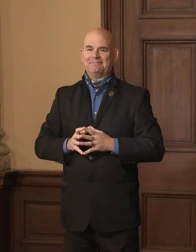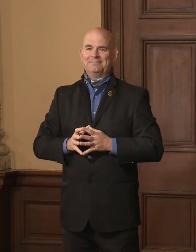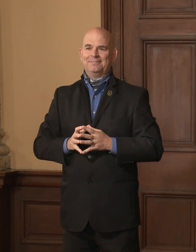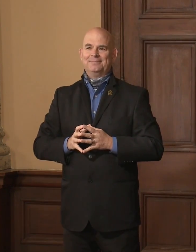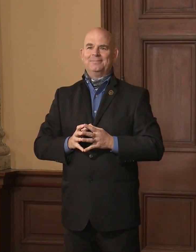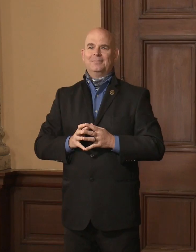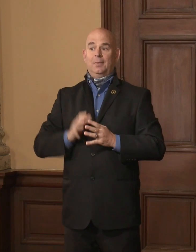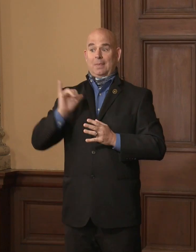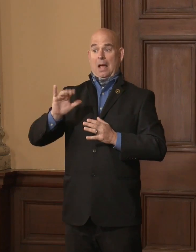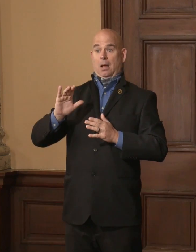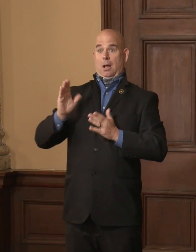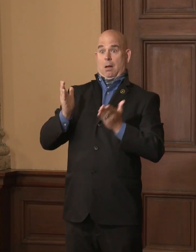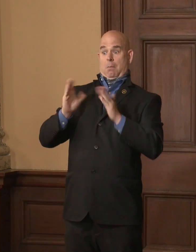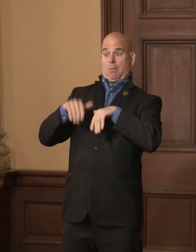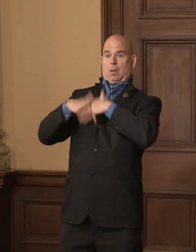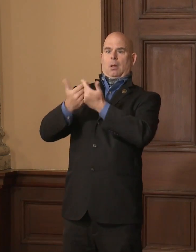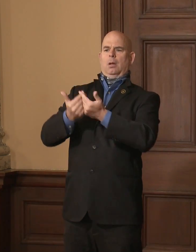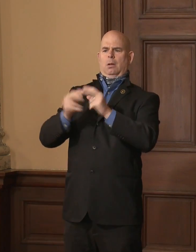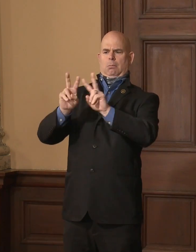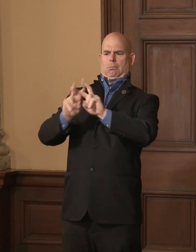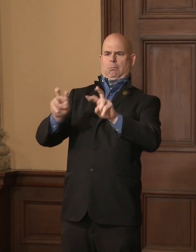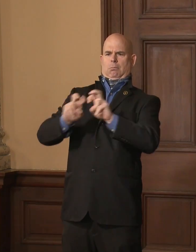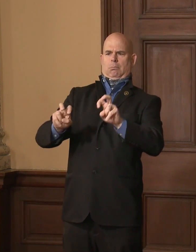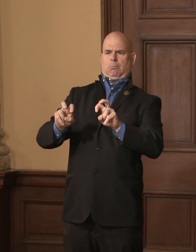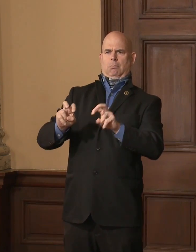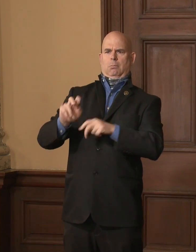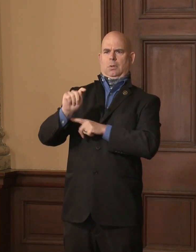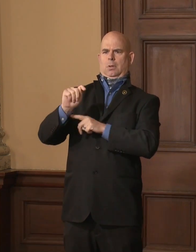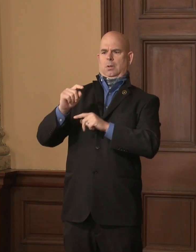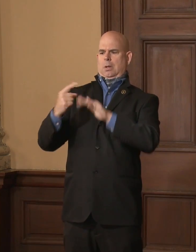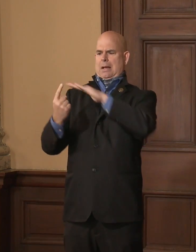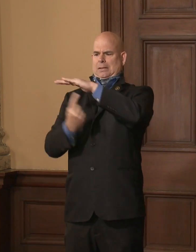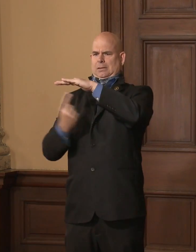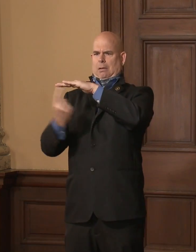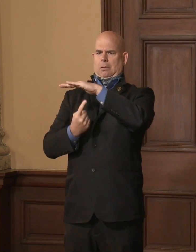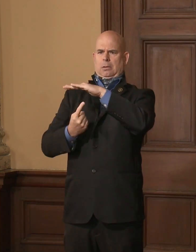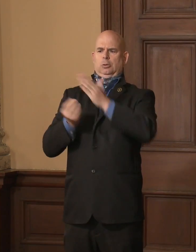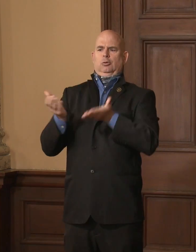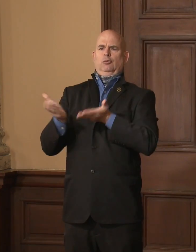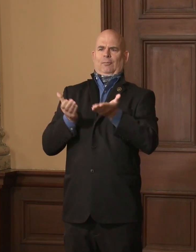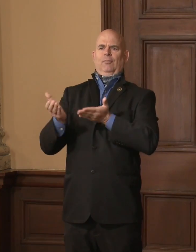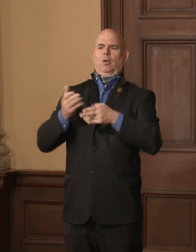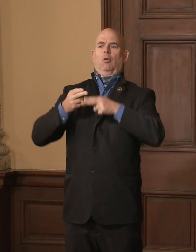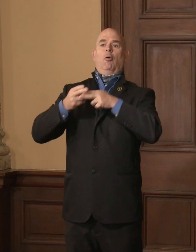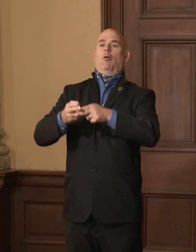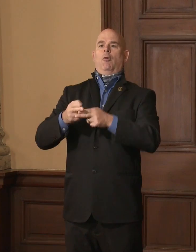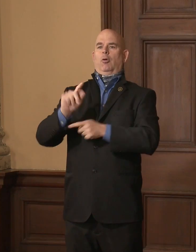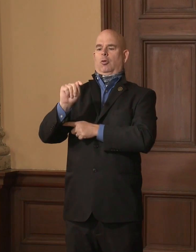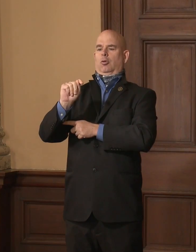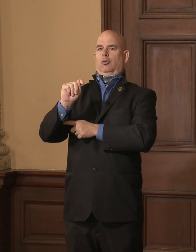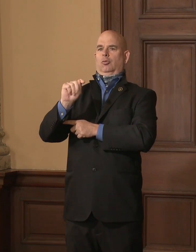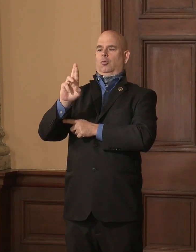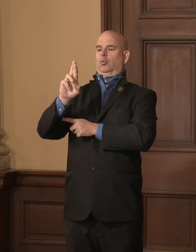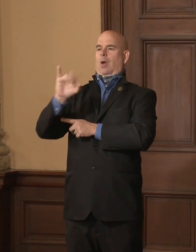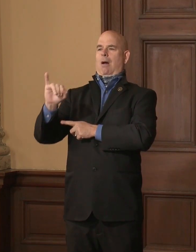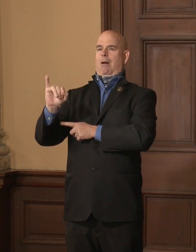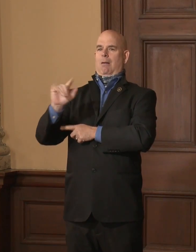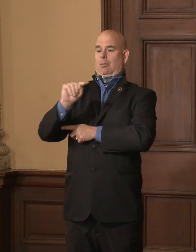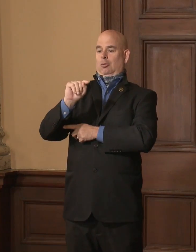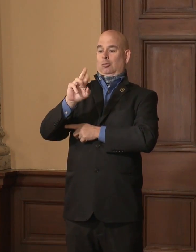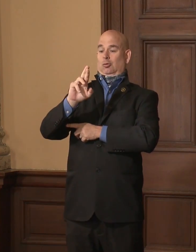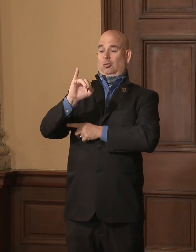provide triage and isolation service to individuals with moderate or mild COVID-19 symptoms who are unable